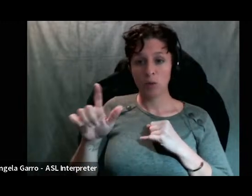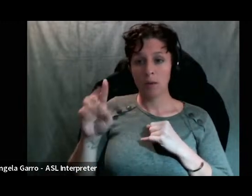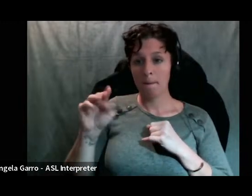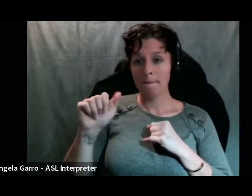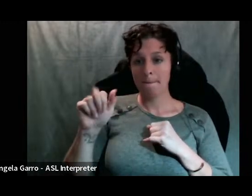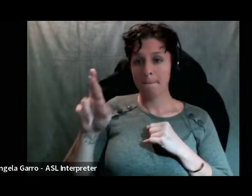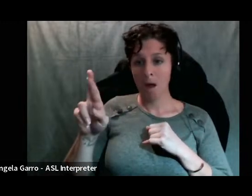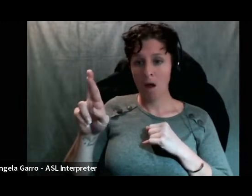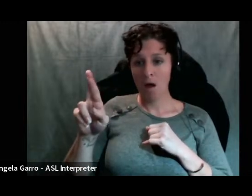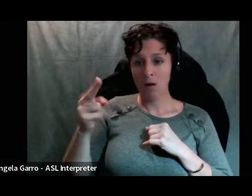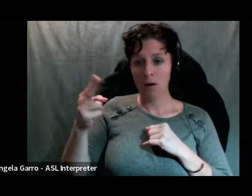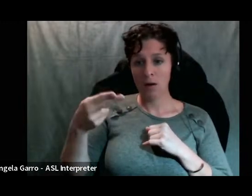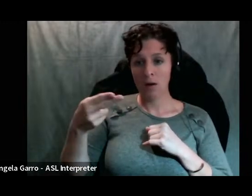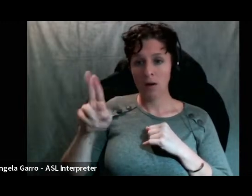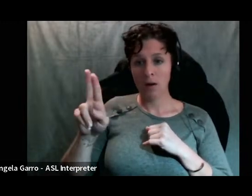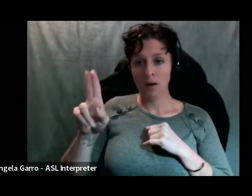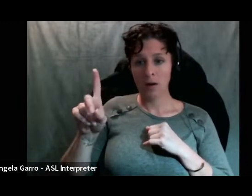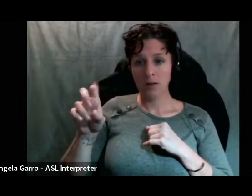Hudson.